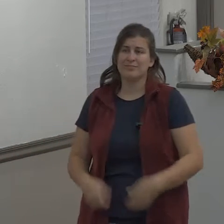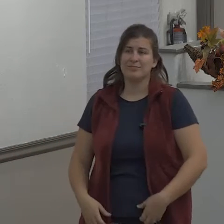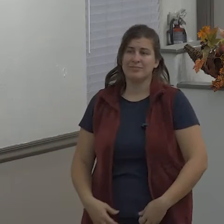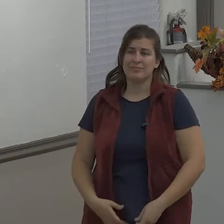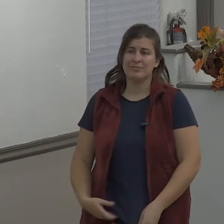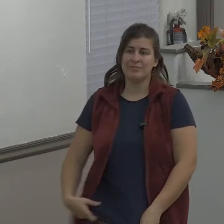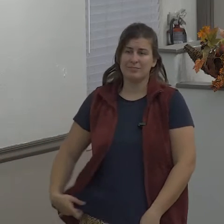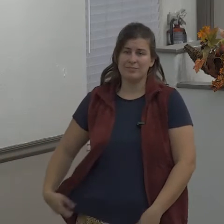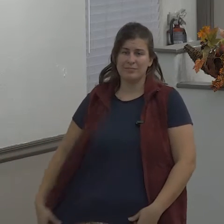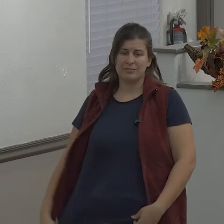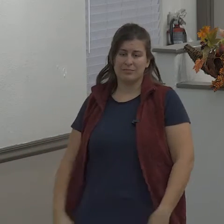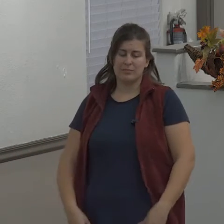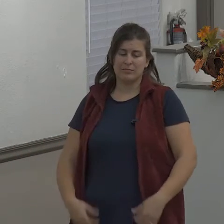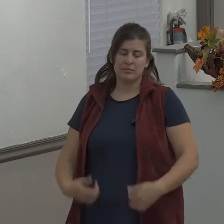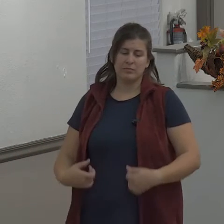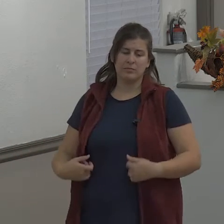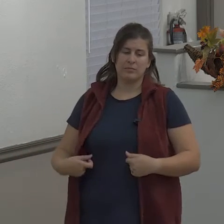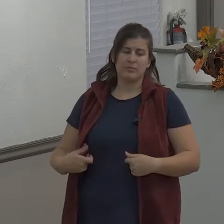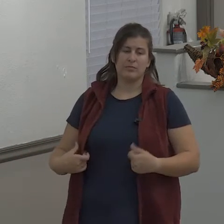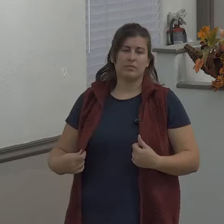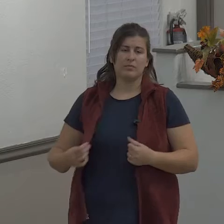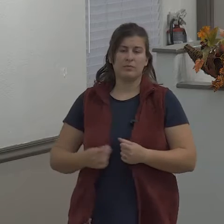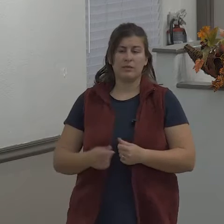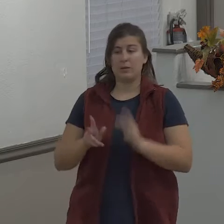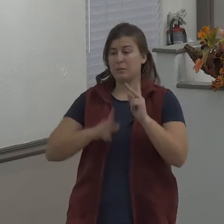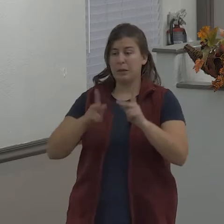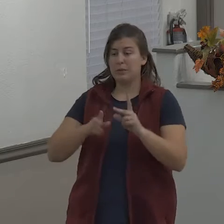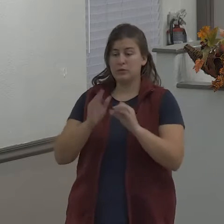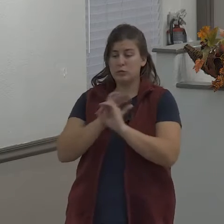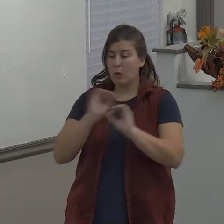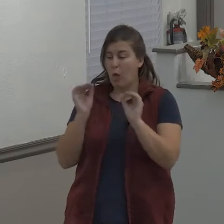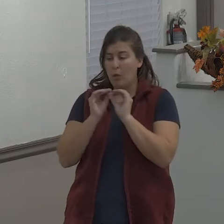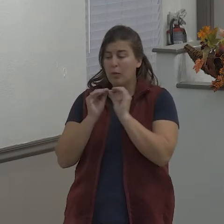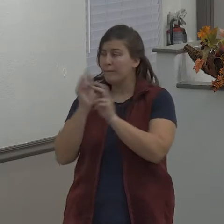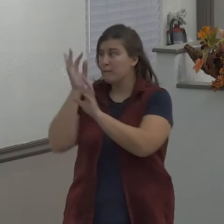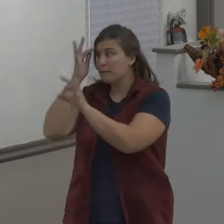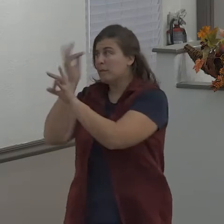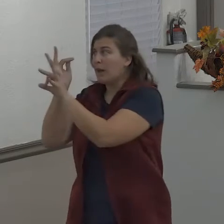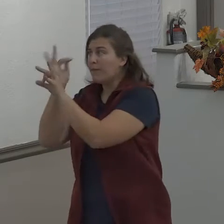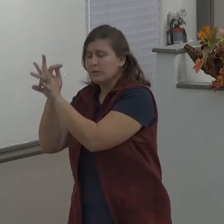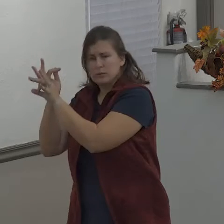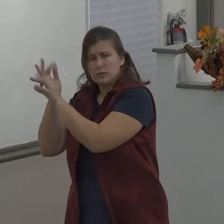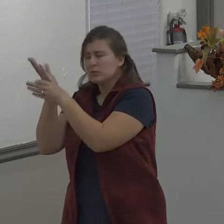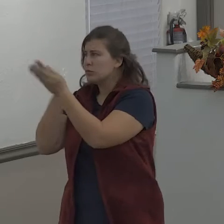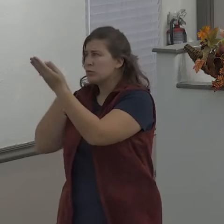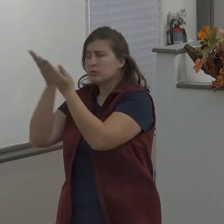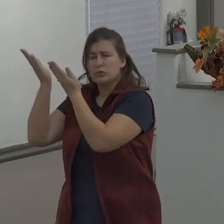We see that happening. They leave off being faithful.